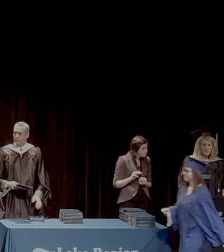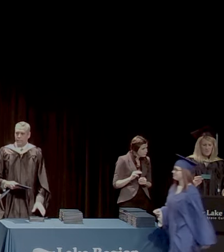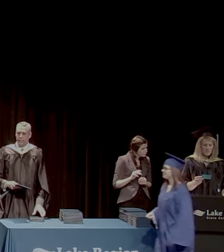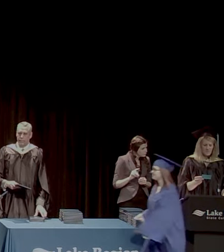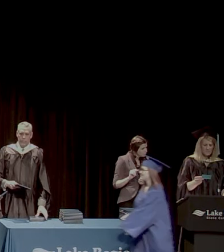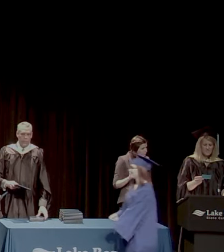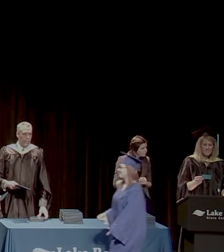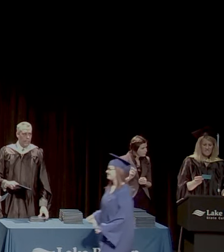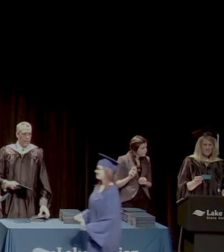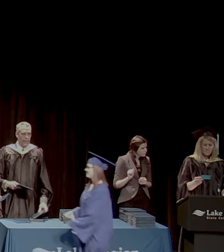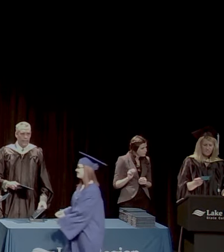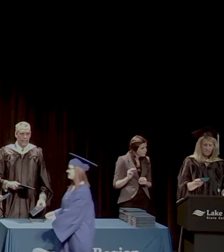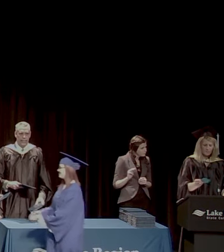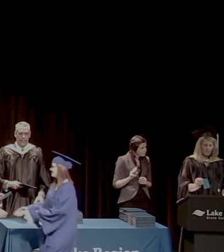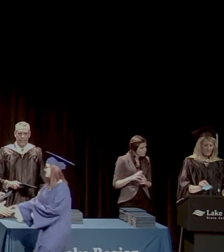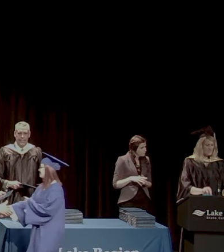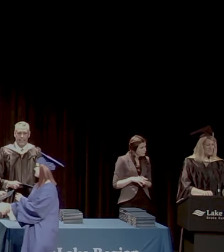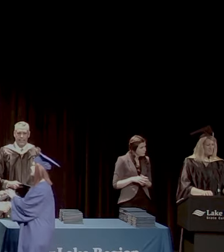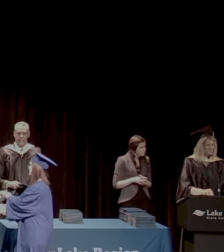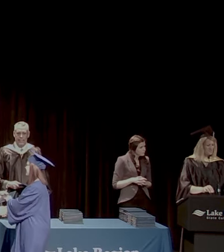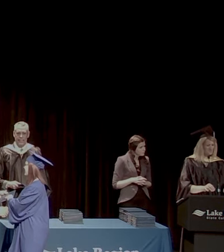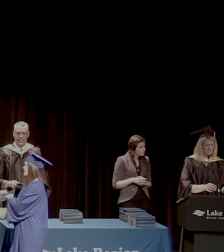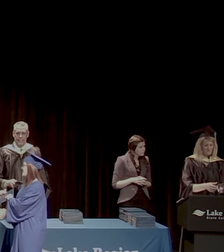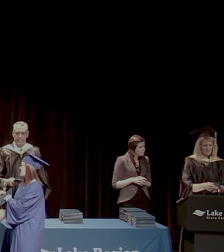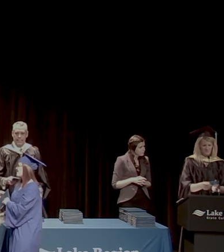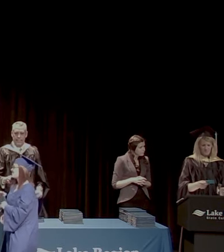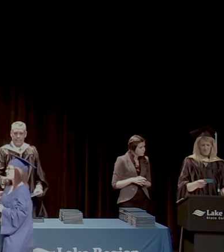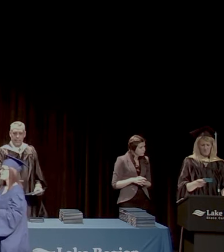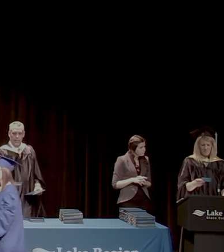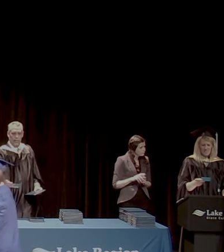Tara Marlowe, Associate in Arts, Liberal Arts.